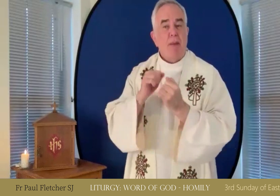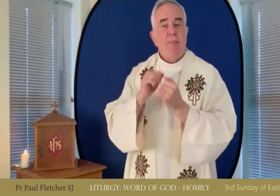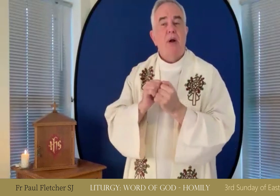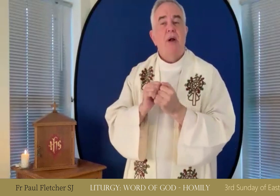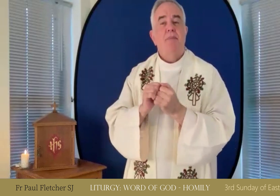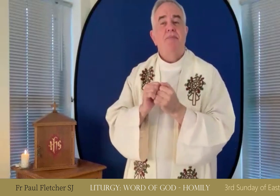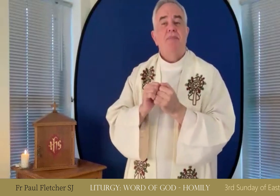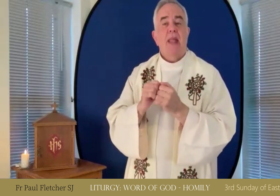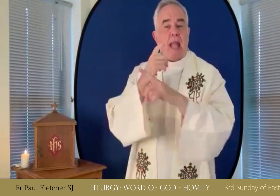remember